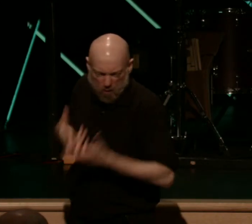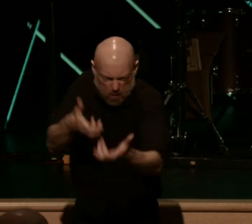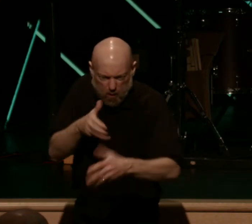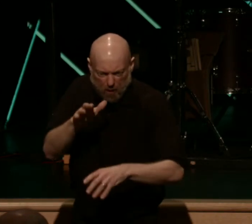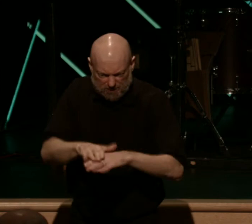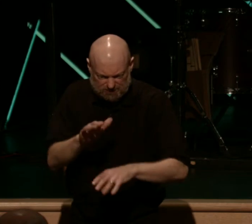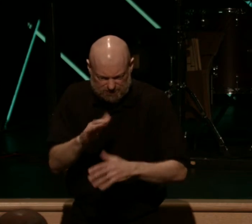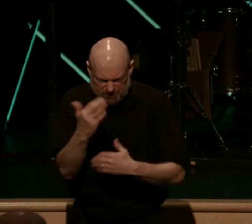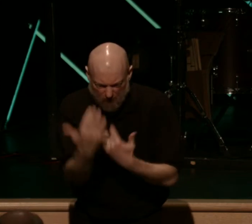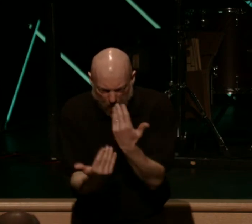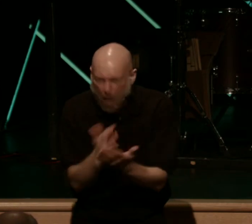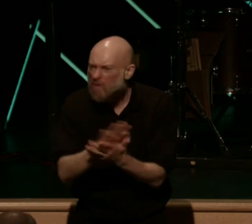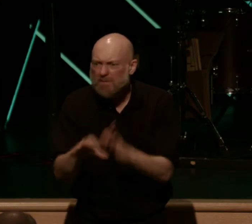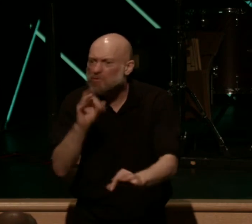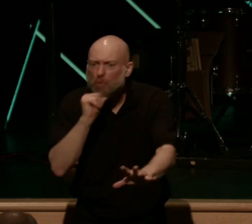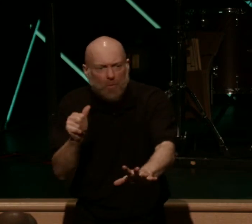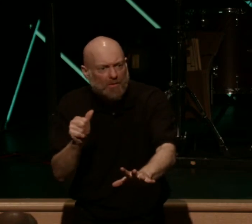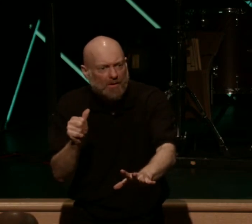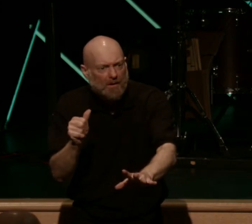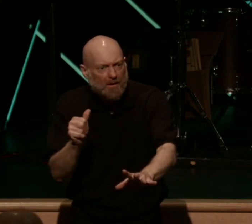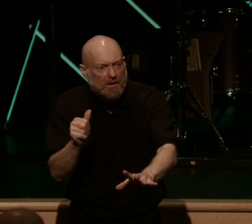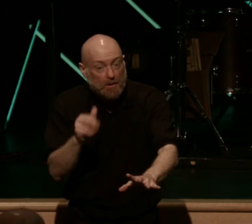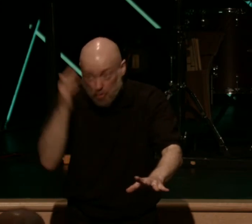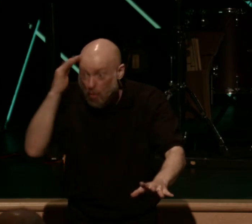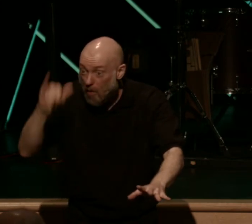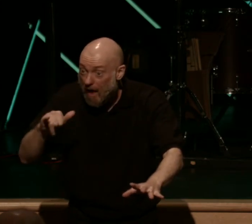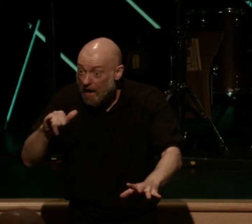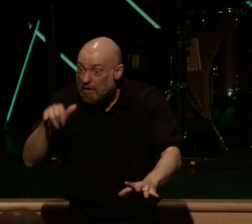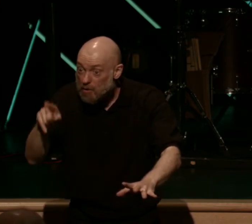not quench the Spirit. Did you know we can quench the Spirit?